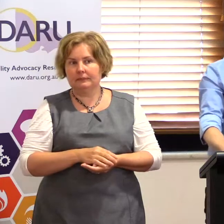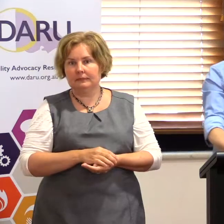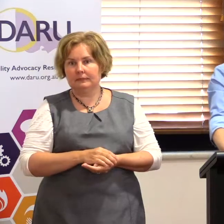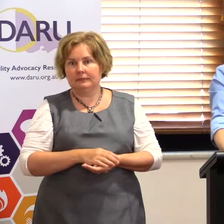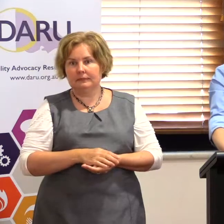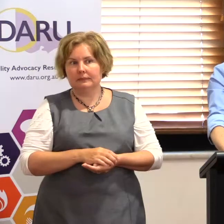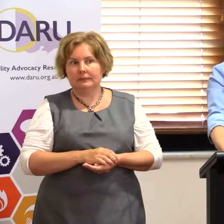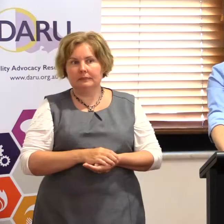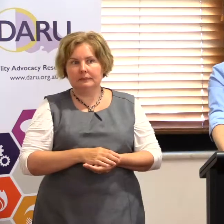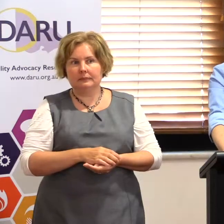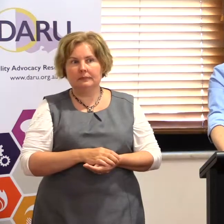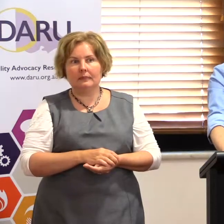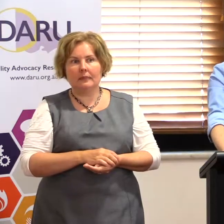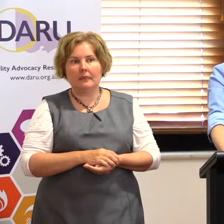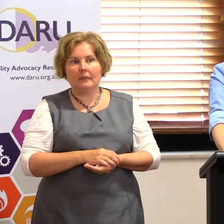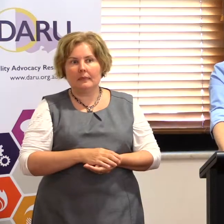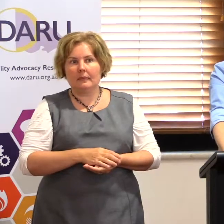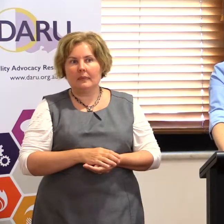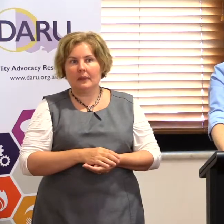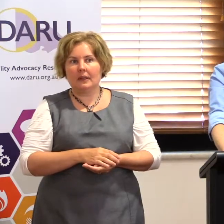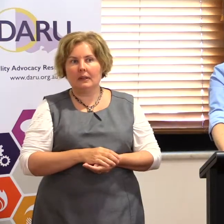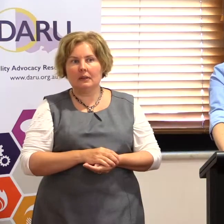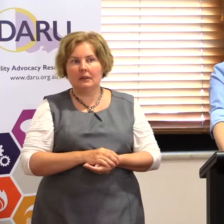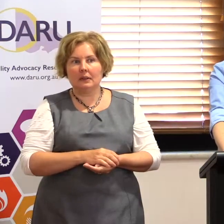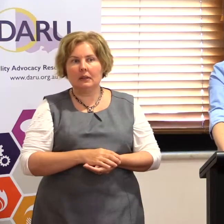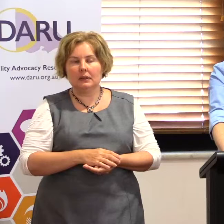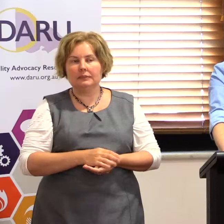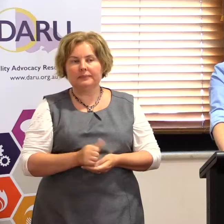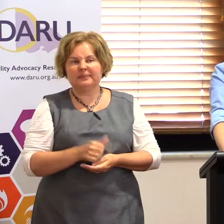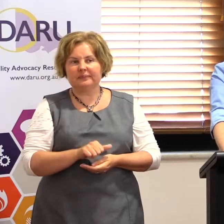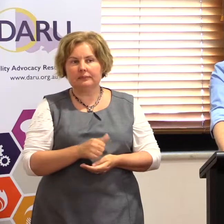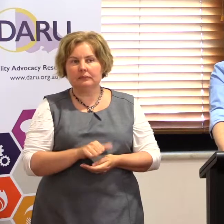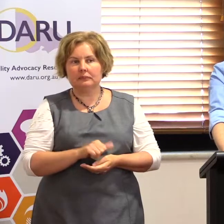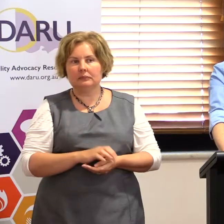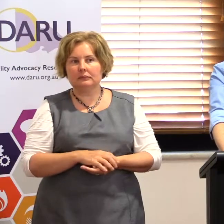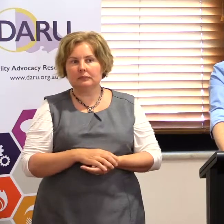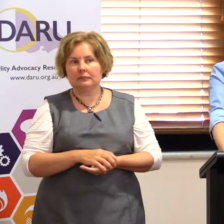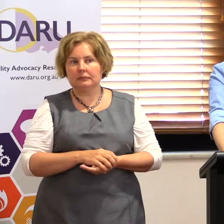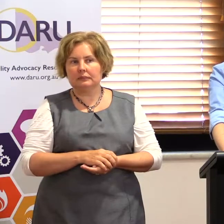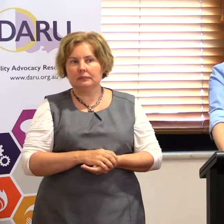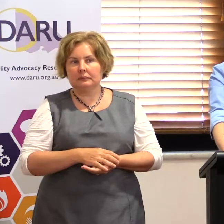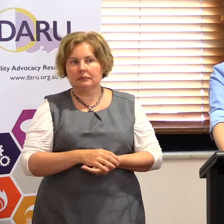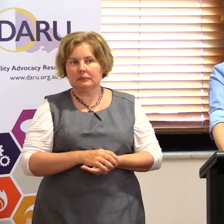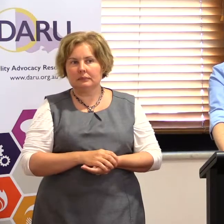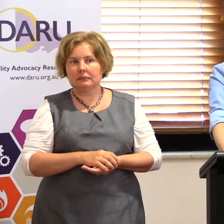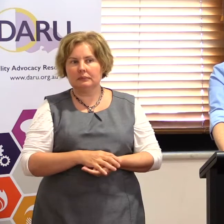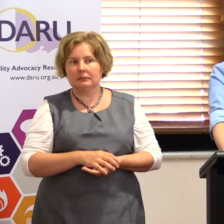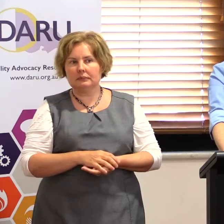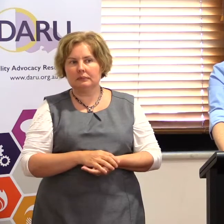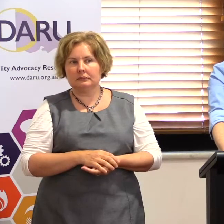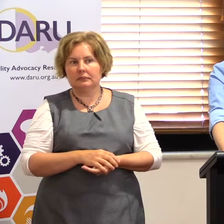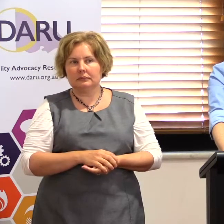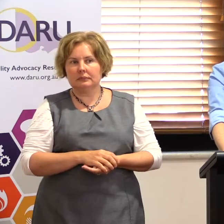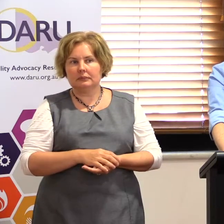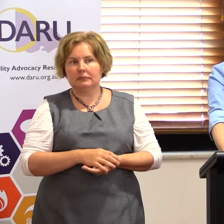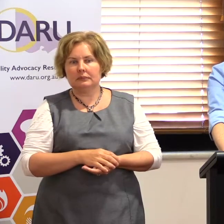much because of course it's under confidentiality at the moment, but just when issues arise where a breach of the